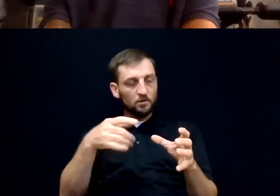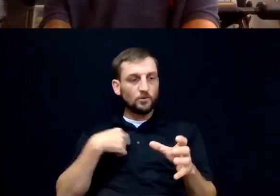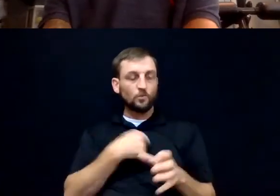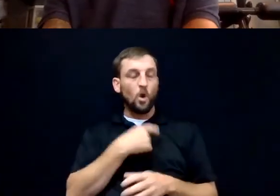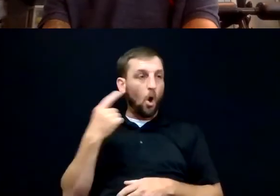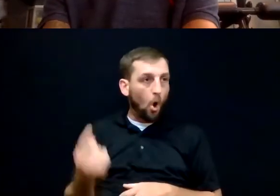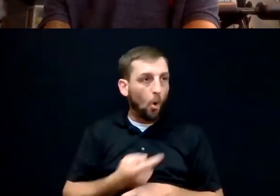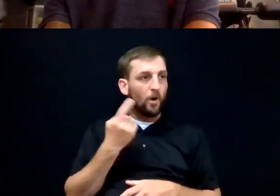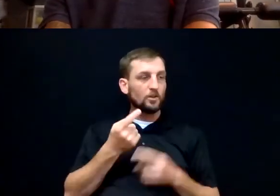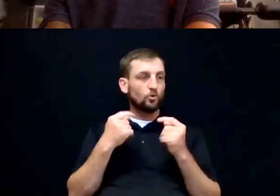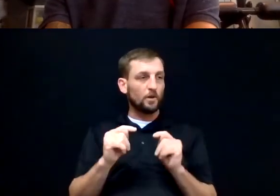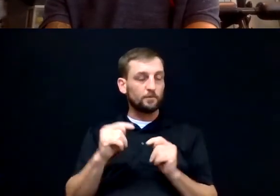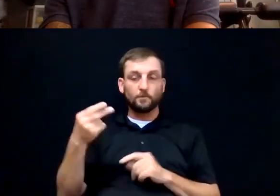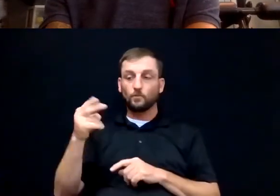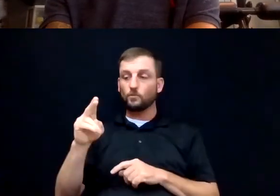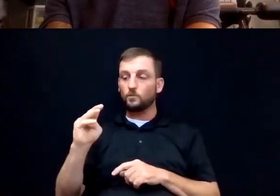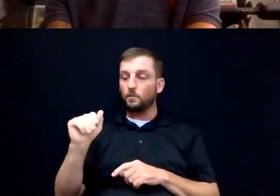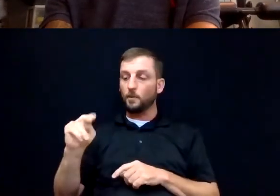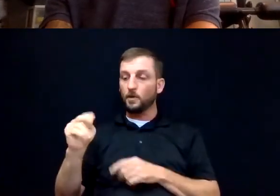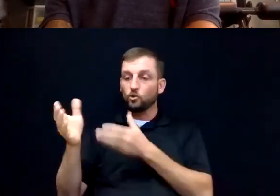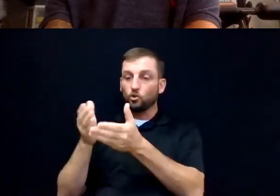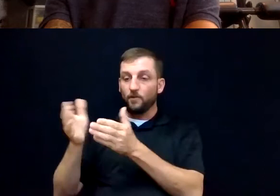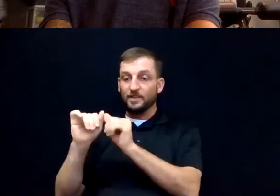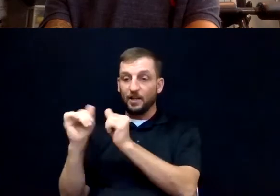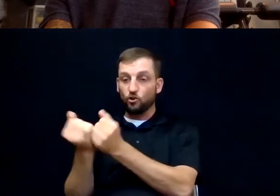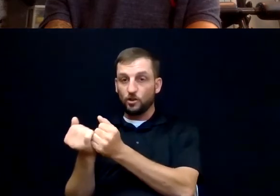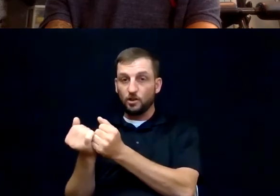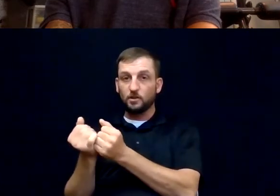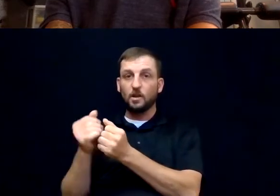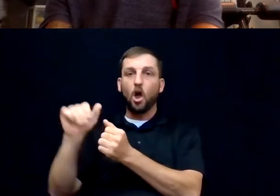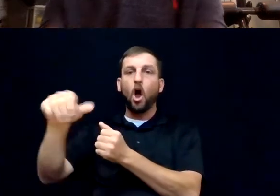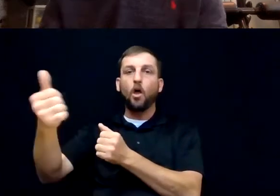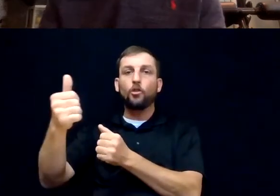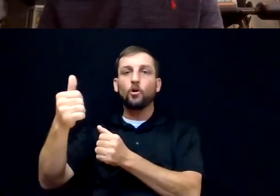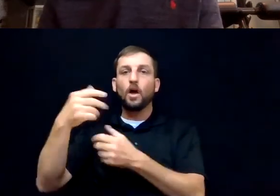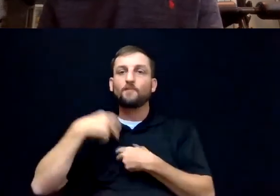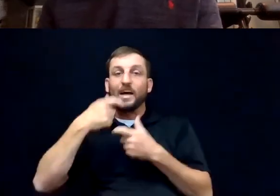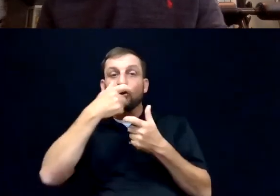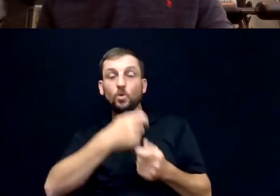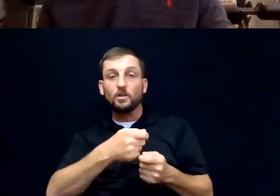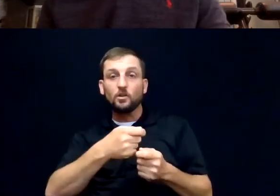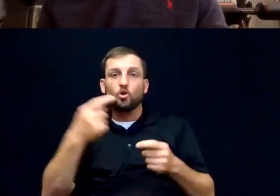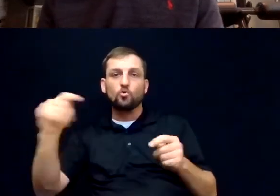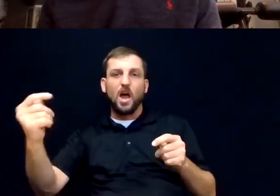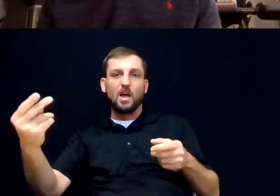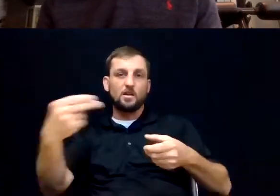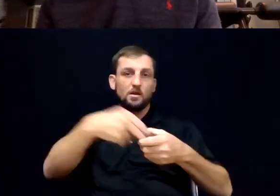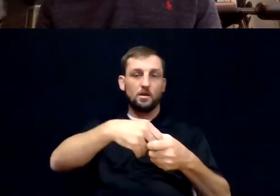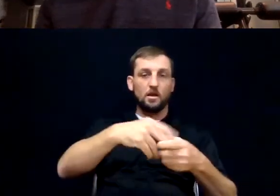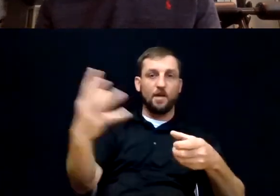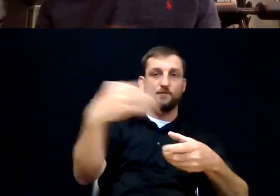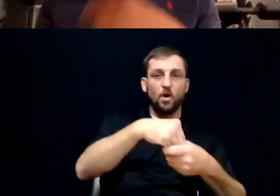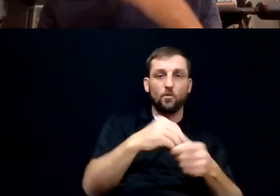human service agencies and other stakeholders into our public 5311, our rural public transit